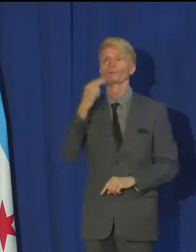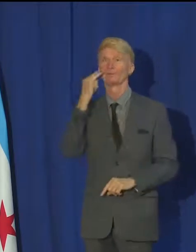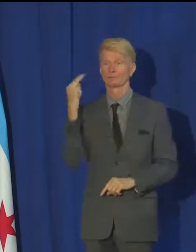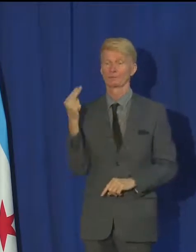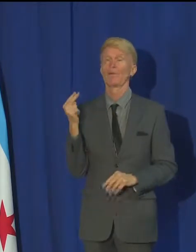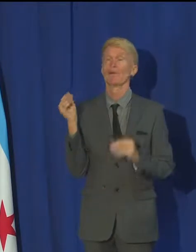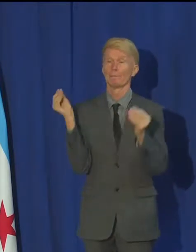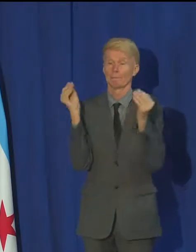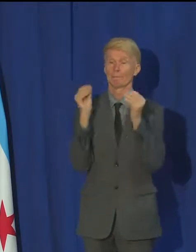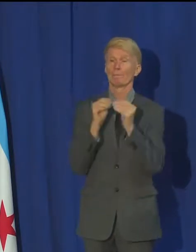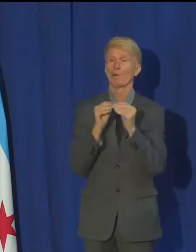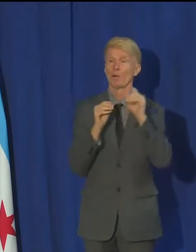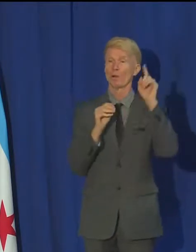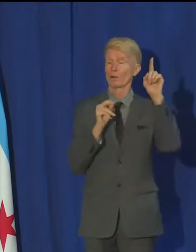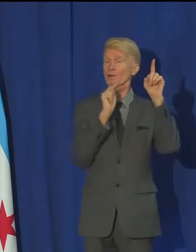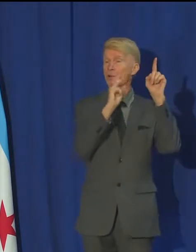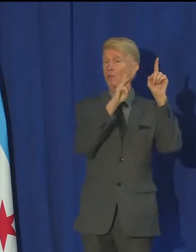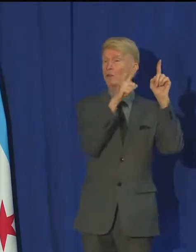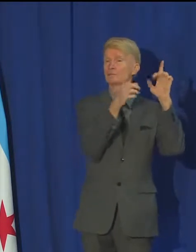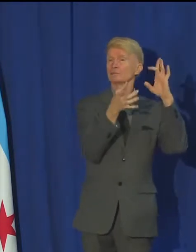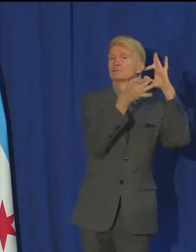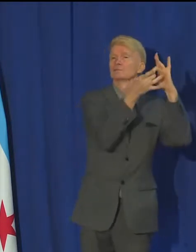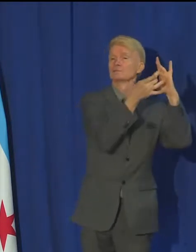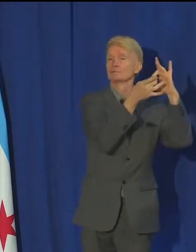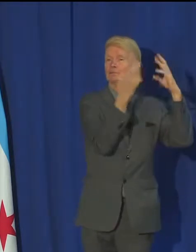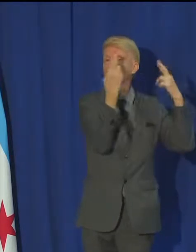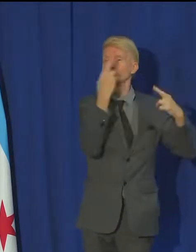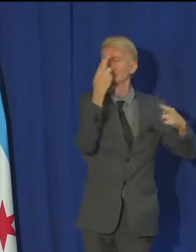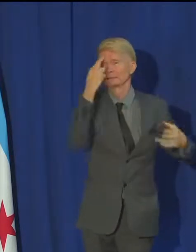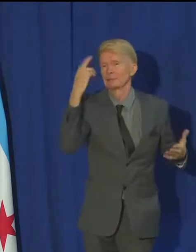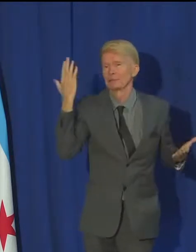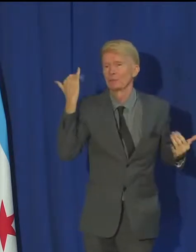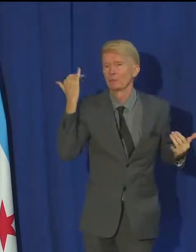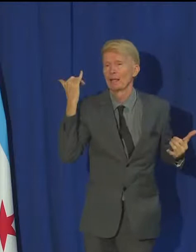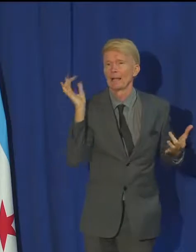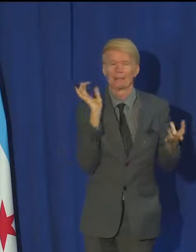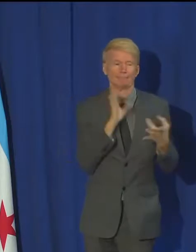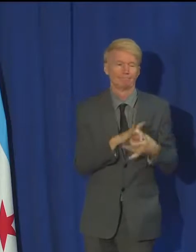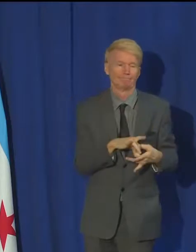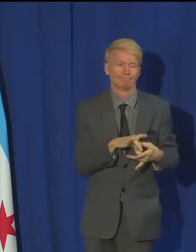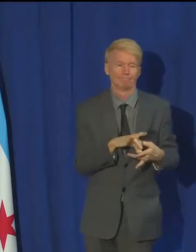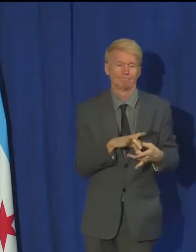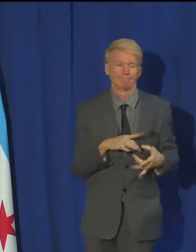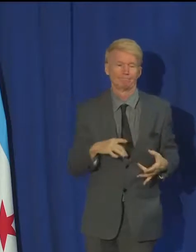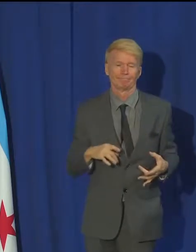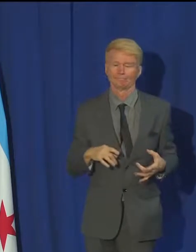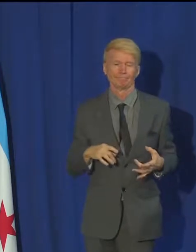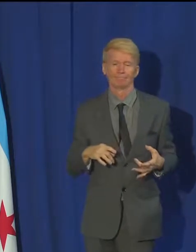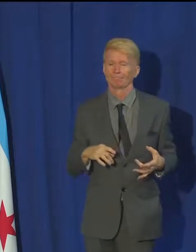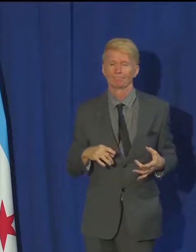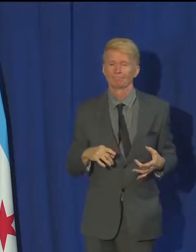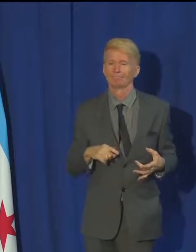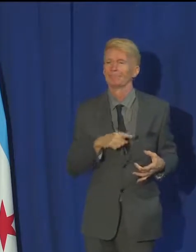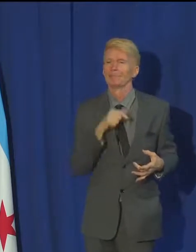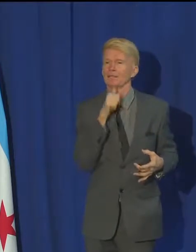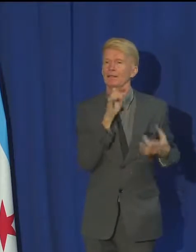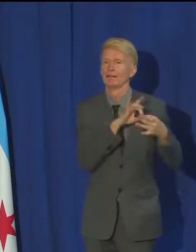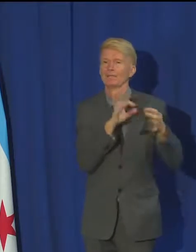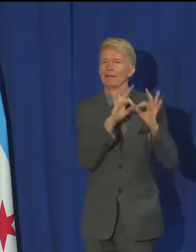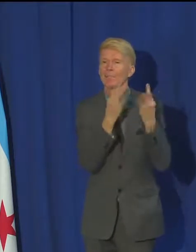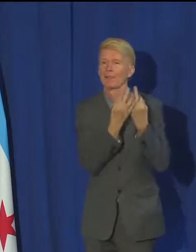that Northwest section affiliated or associated with not family as much,